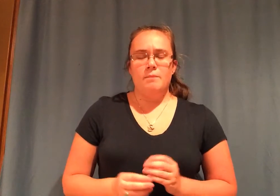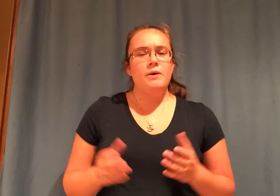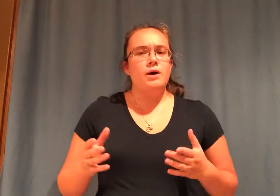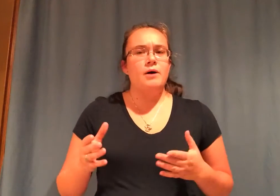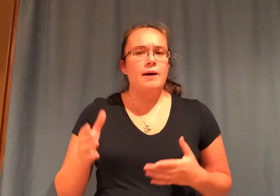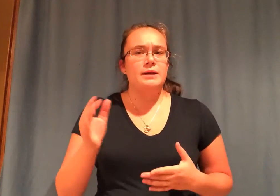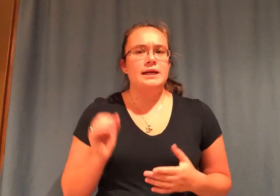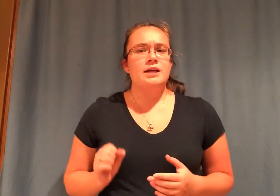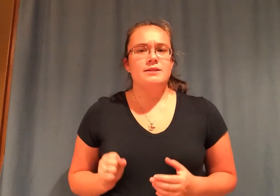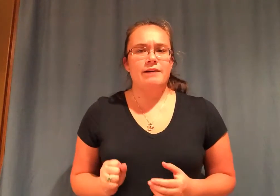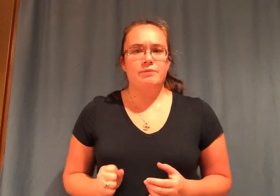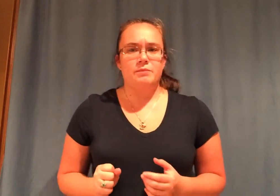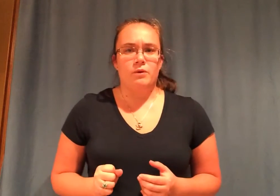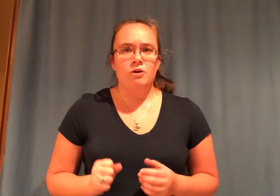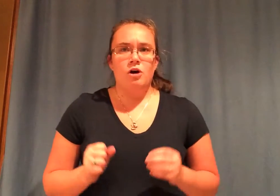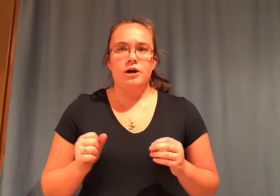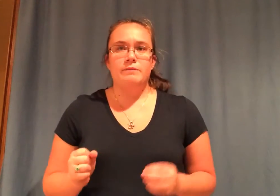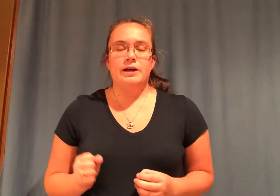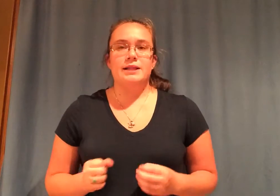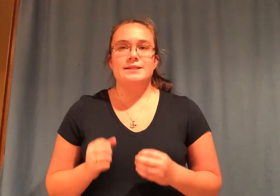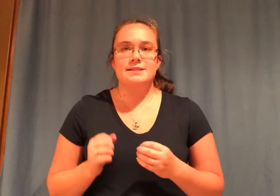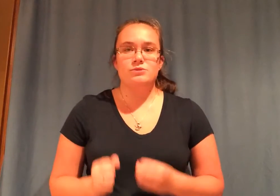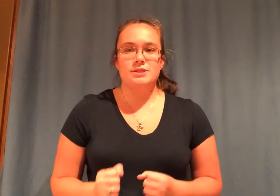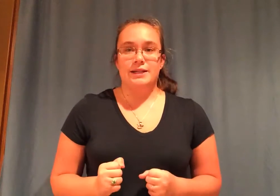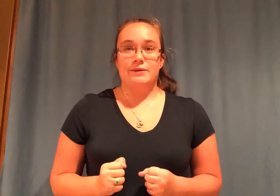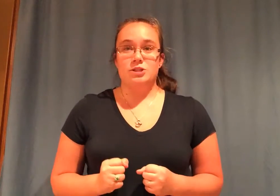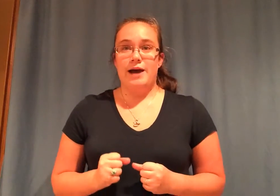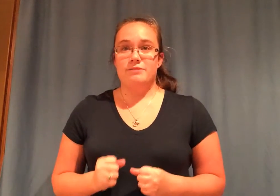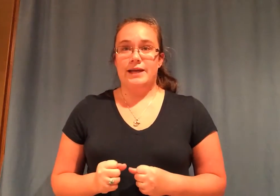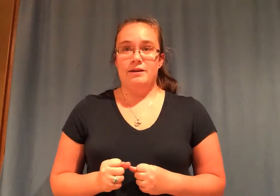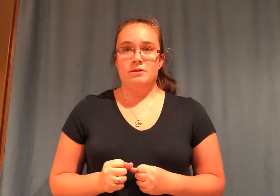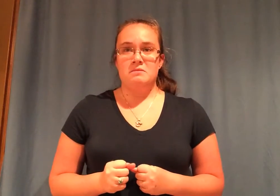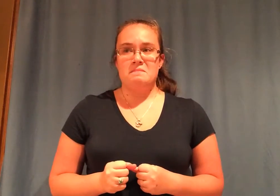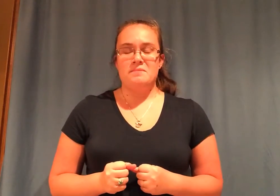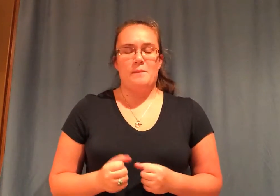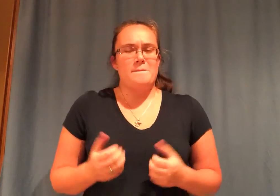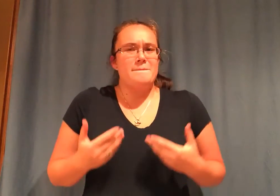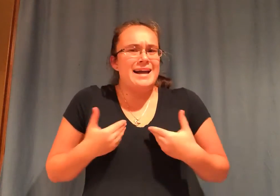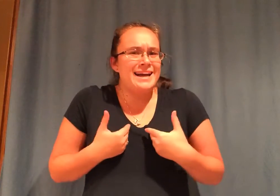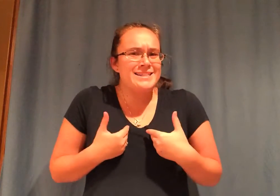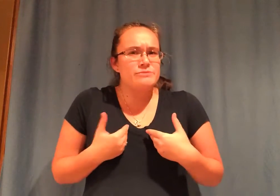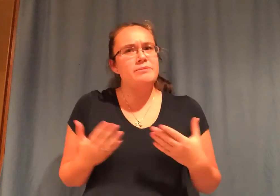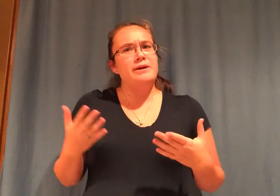But what about how many deaf people are in America that use sign language every day? My guess would be